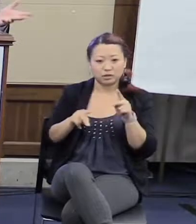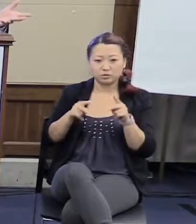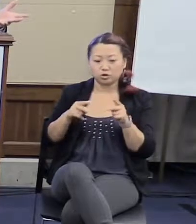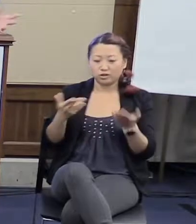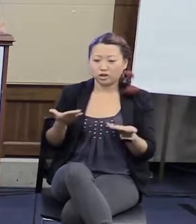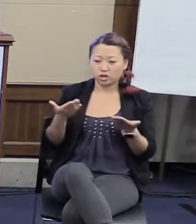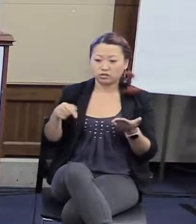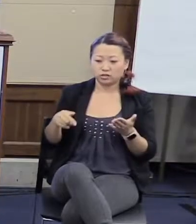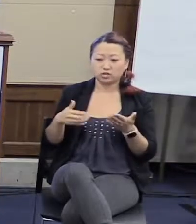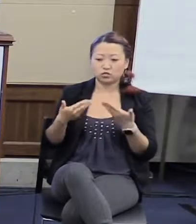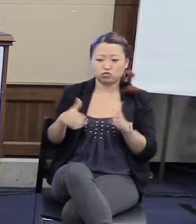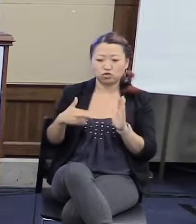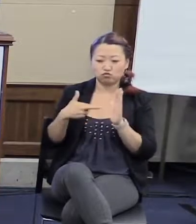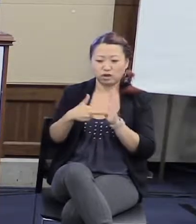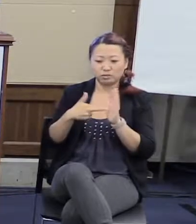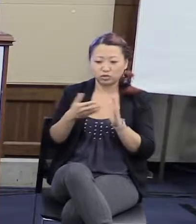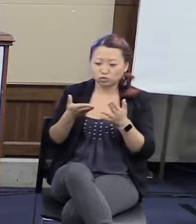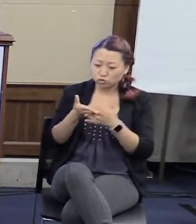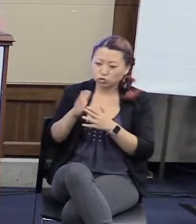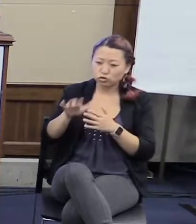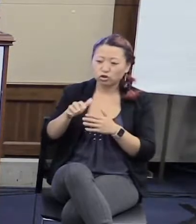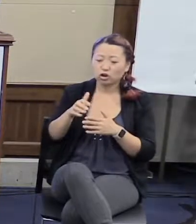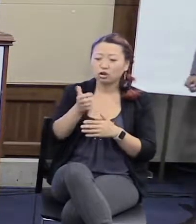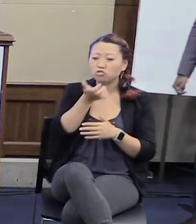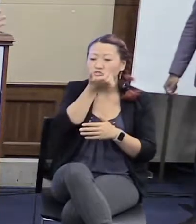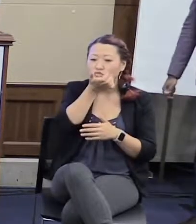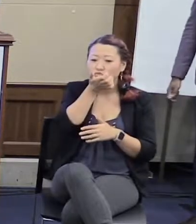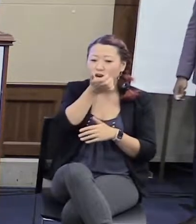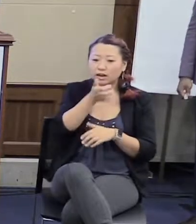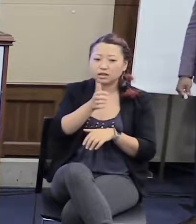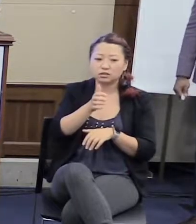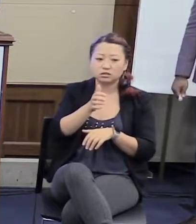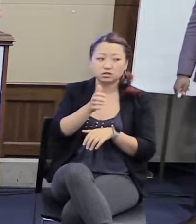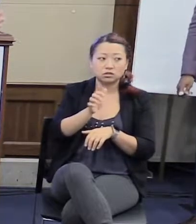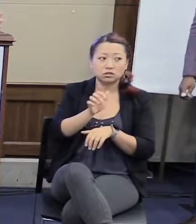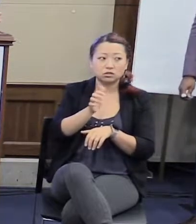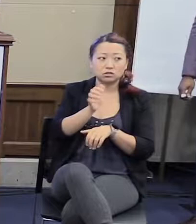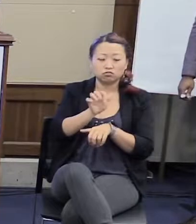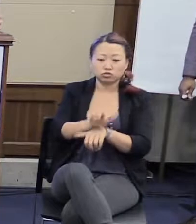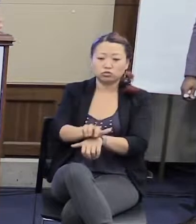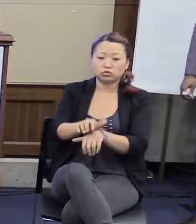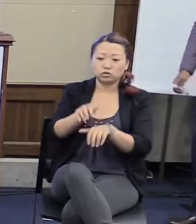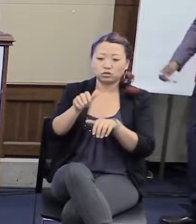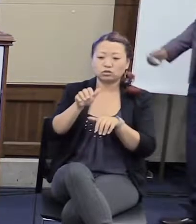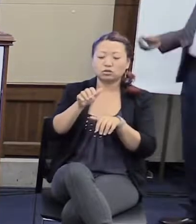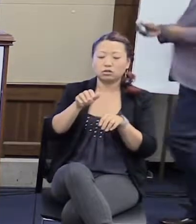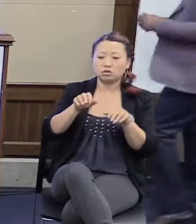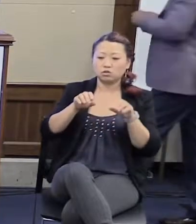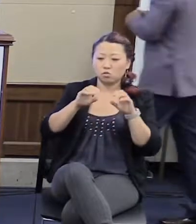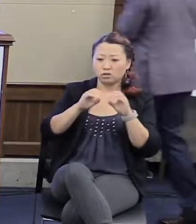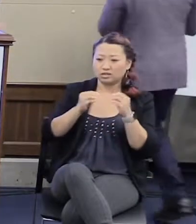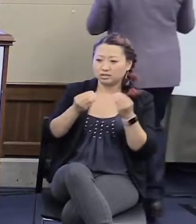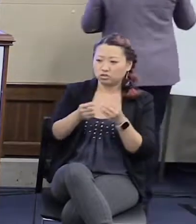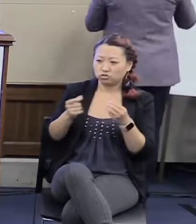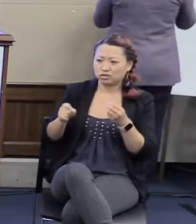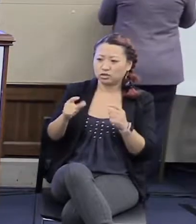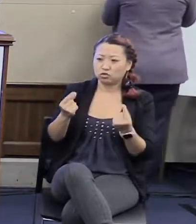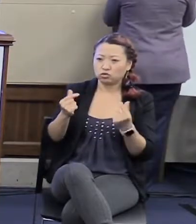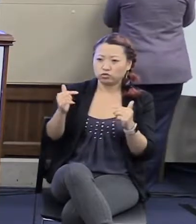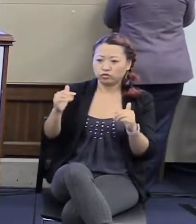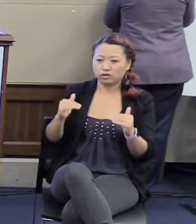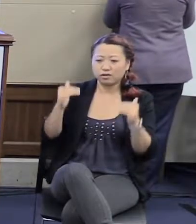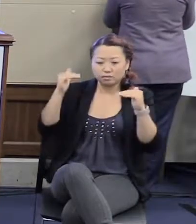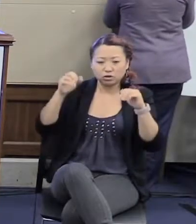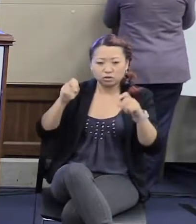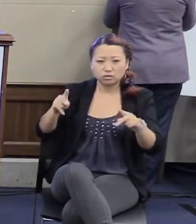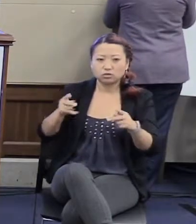room through your grassroots organizations. So what are the most important things that they can do to advance opportunities for education